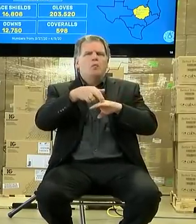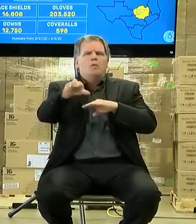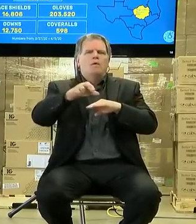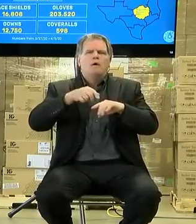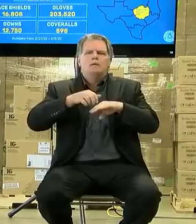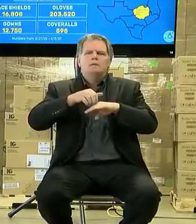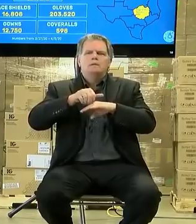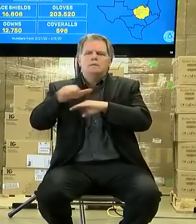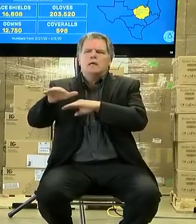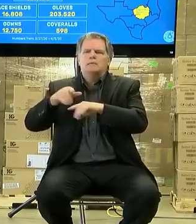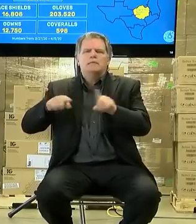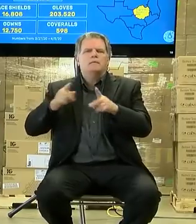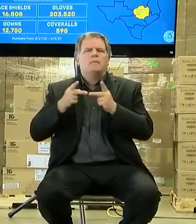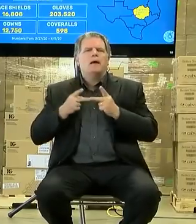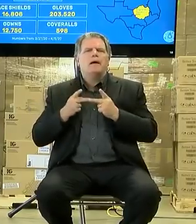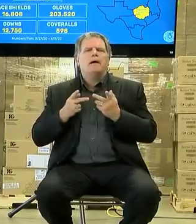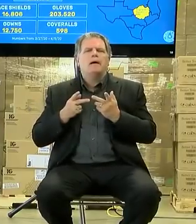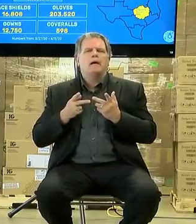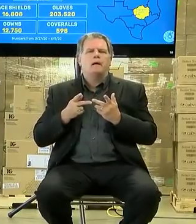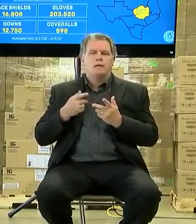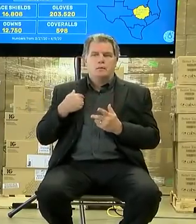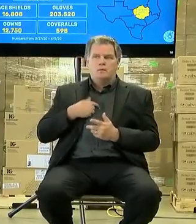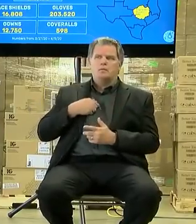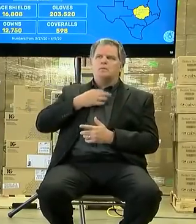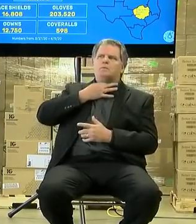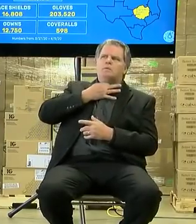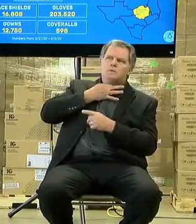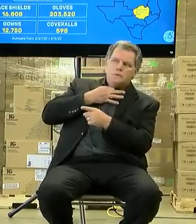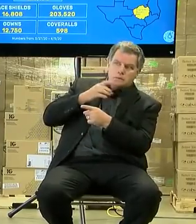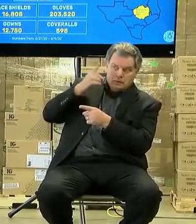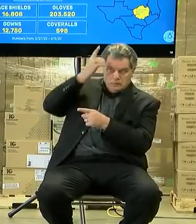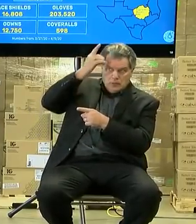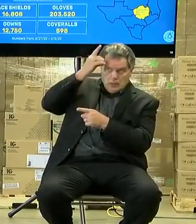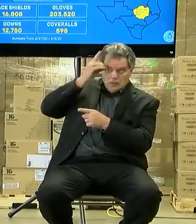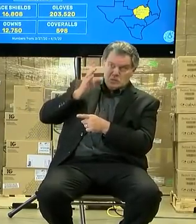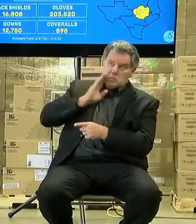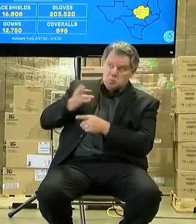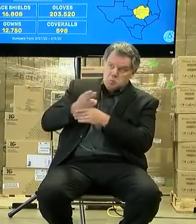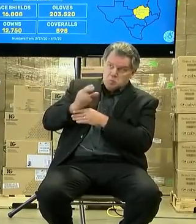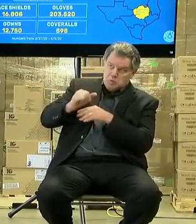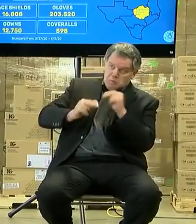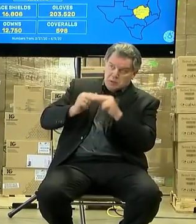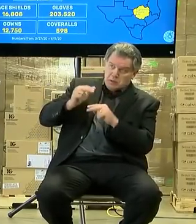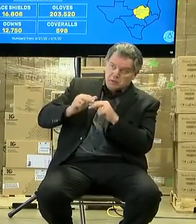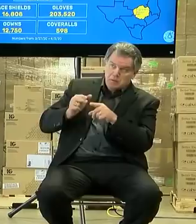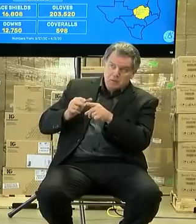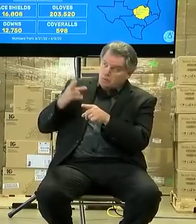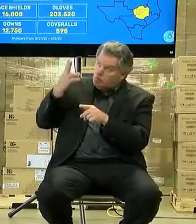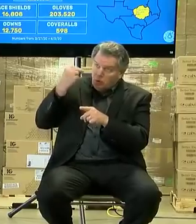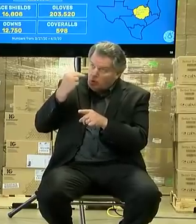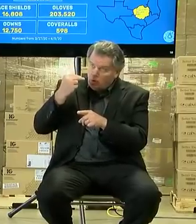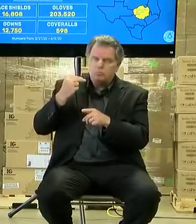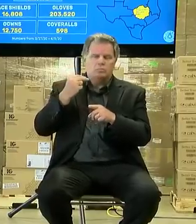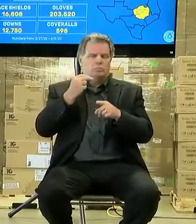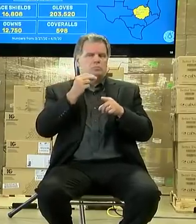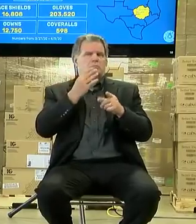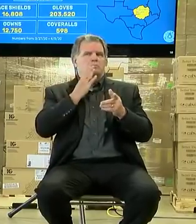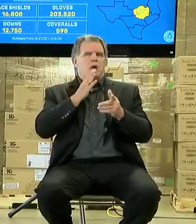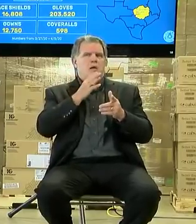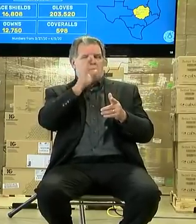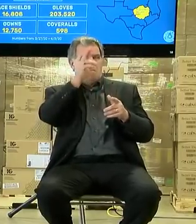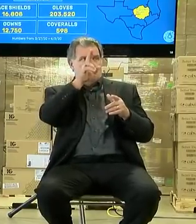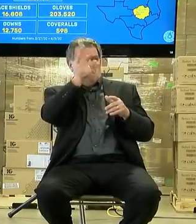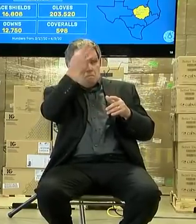out if Dallas County was in fact going to utilize this. If not, other federal officials may be moving those supplies